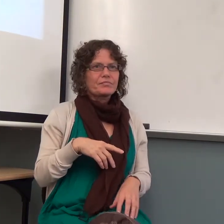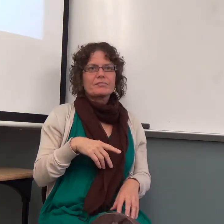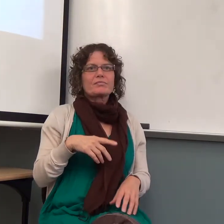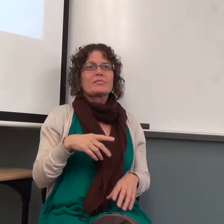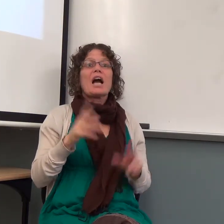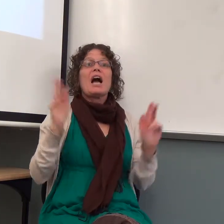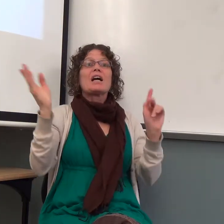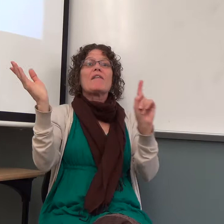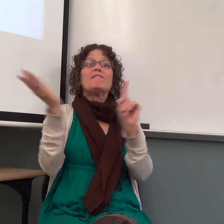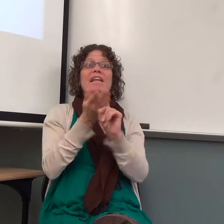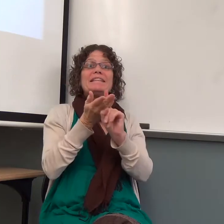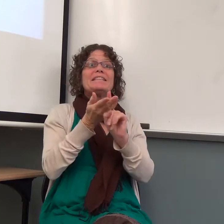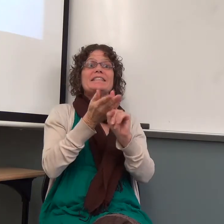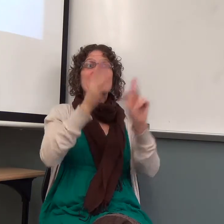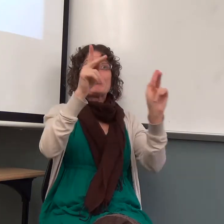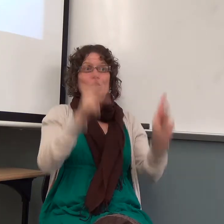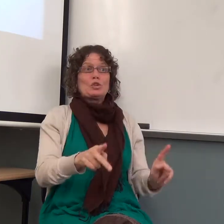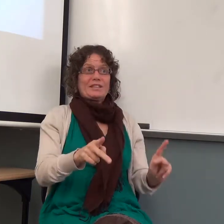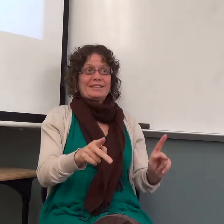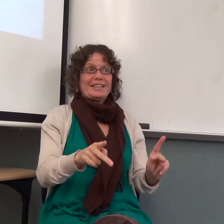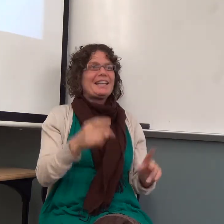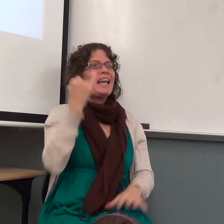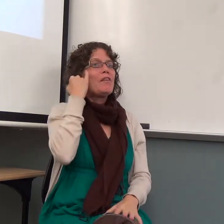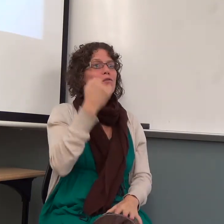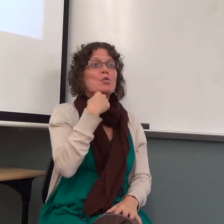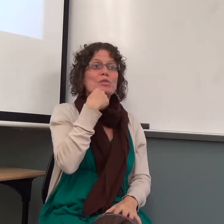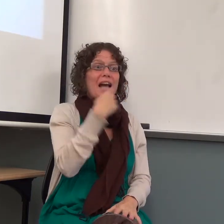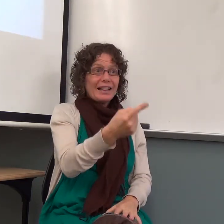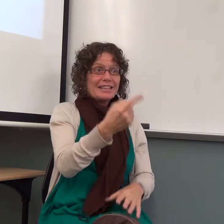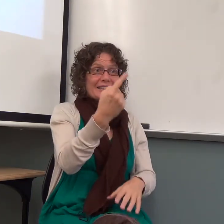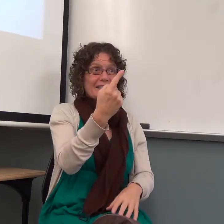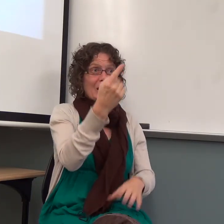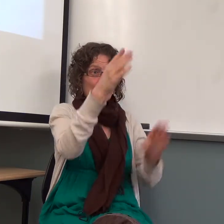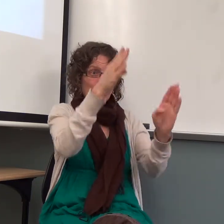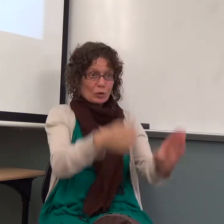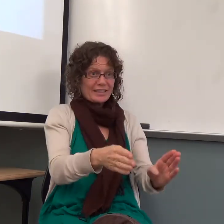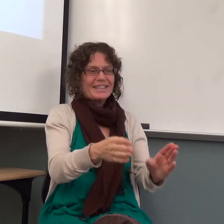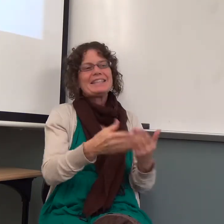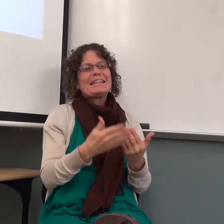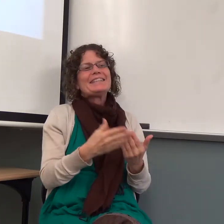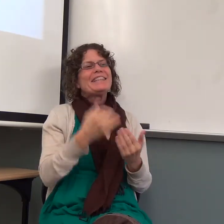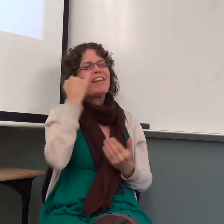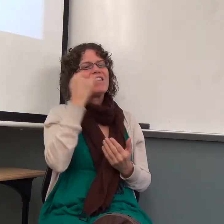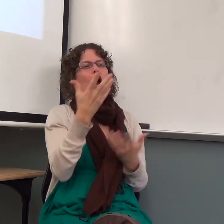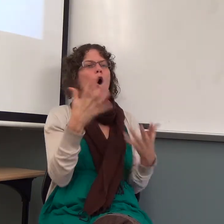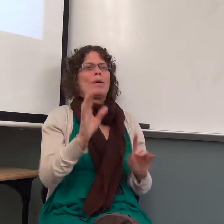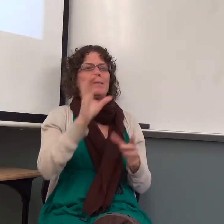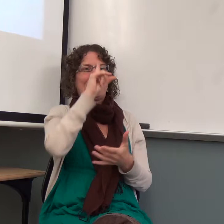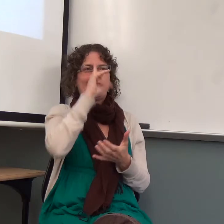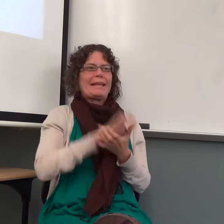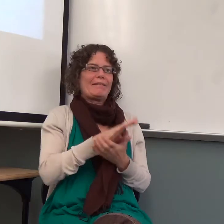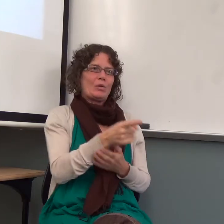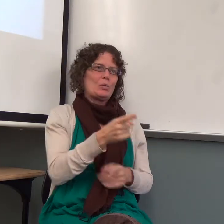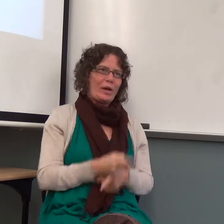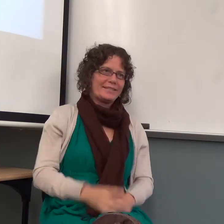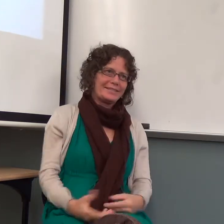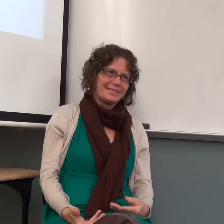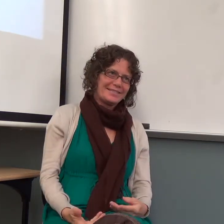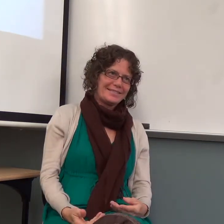then it's a lot easier if they already believe you. Isn't that true? Right? If they have some kind of knowledge ahead of time